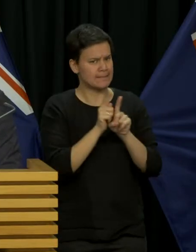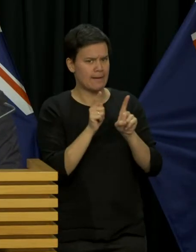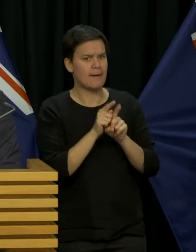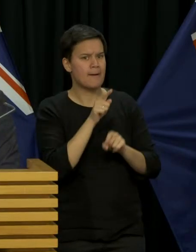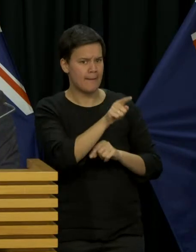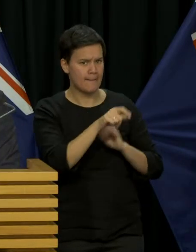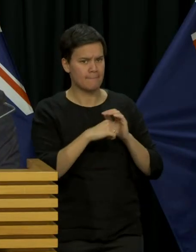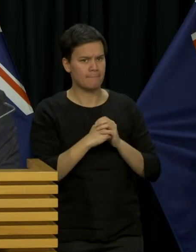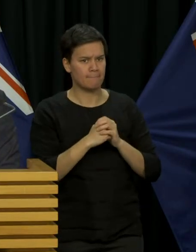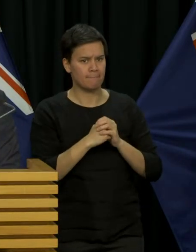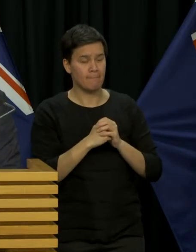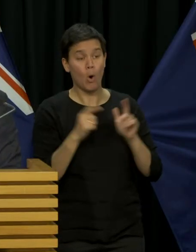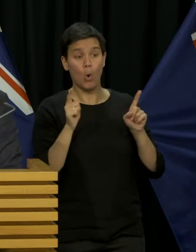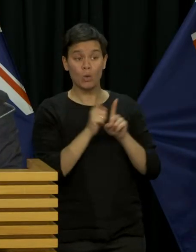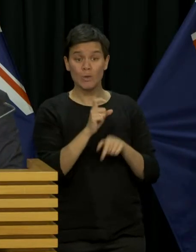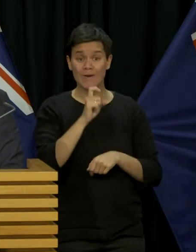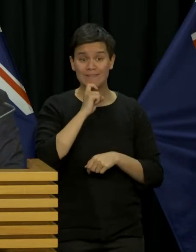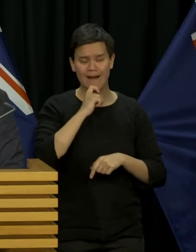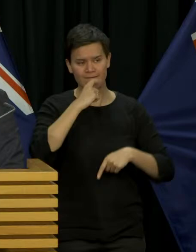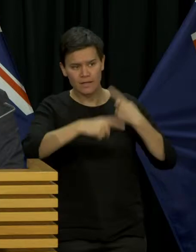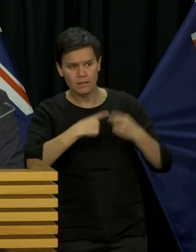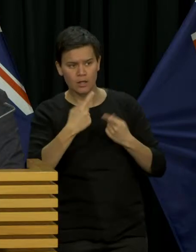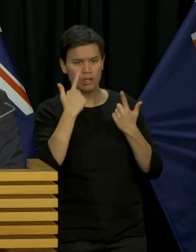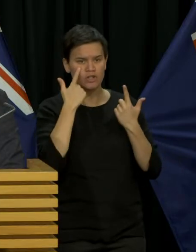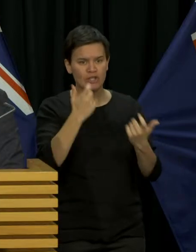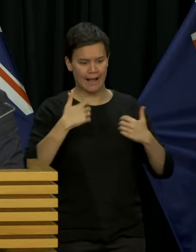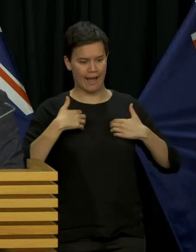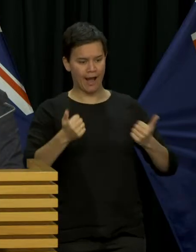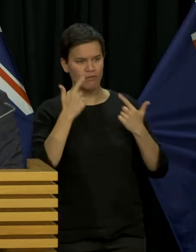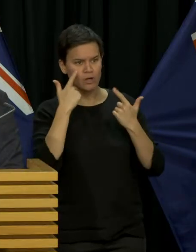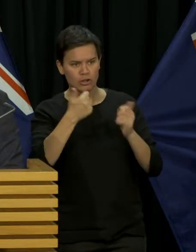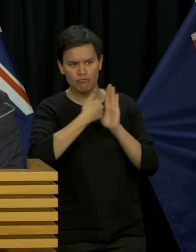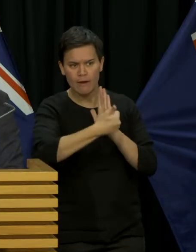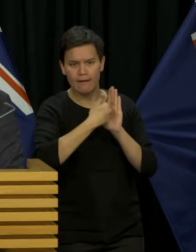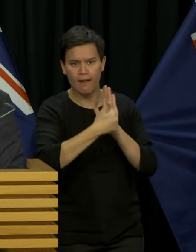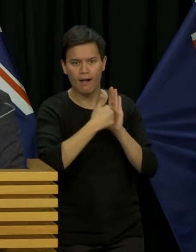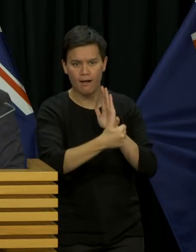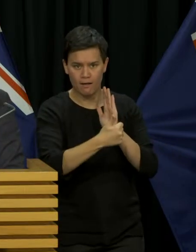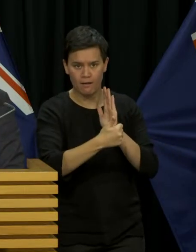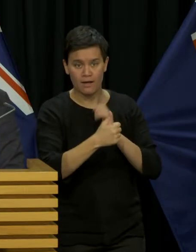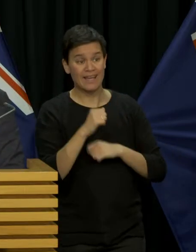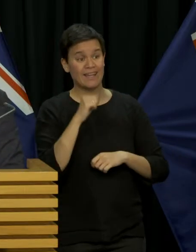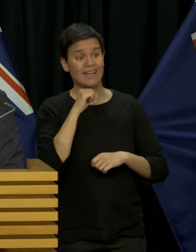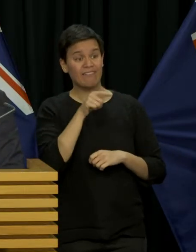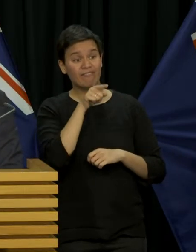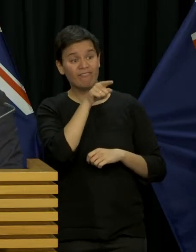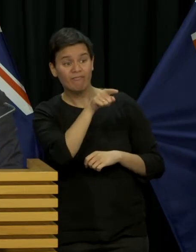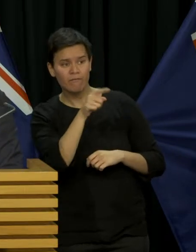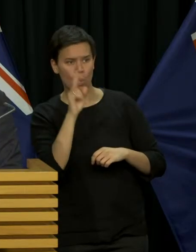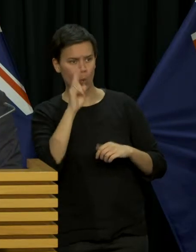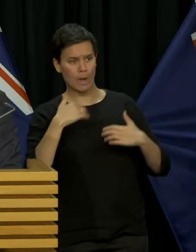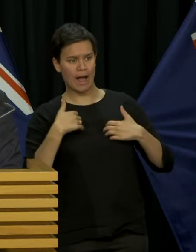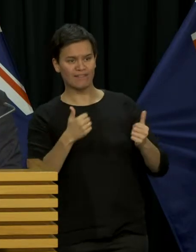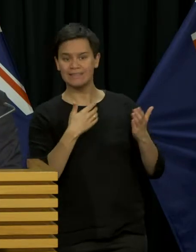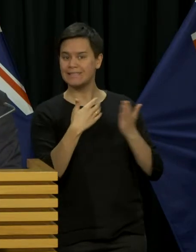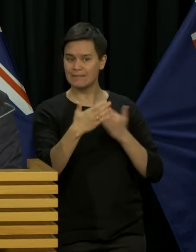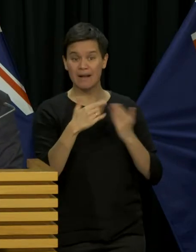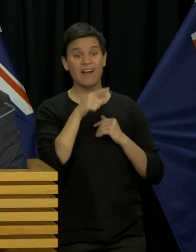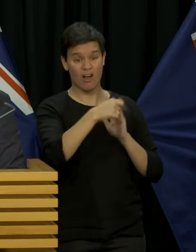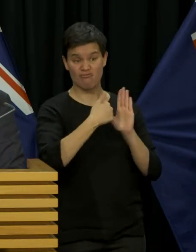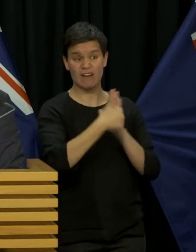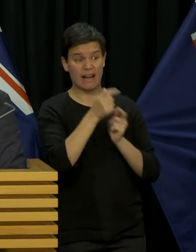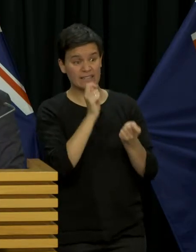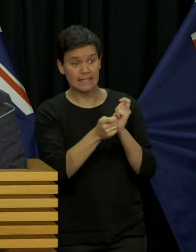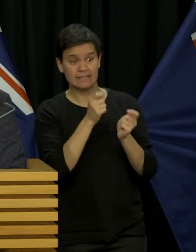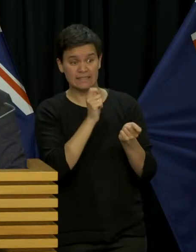have regular health checks, and they're regularly offered tests for COVID-19, even if they are not displaying symptoms. All